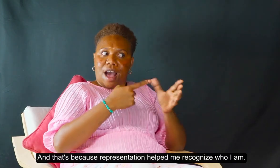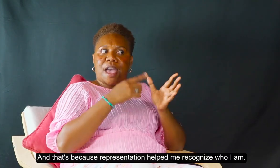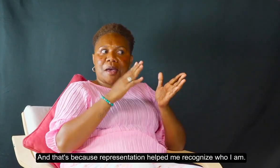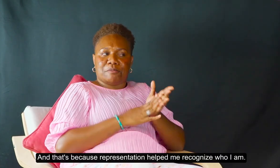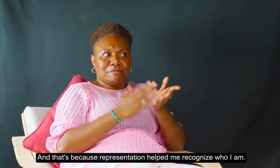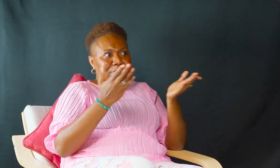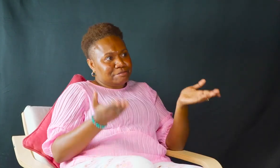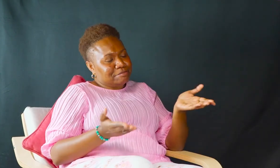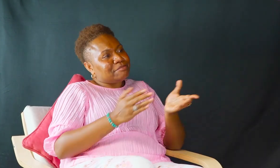who I am.